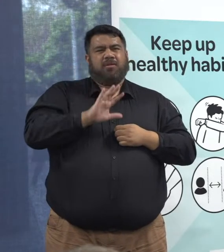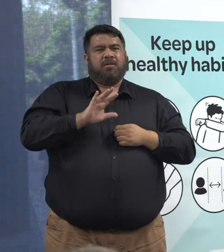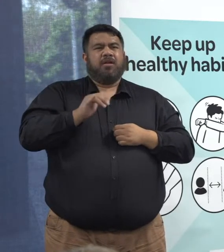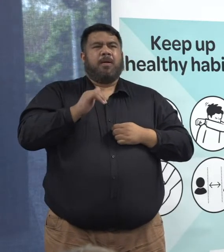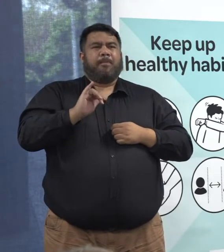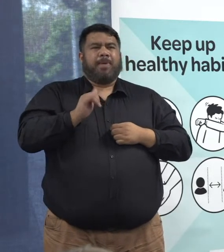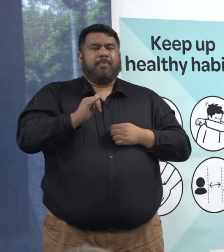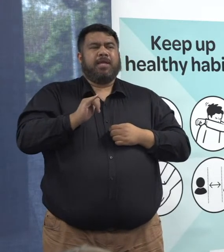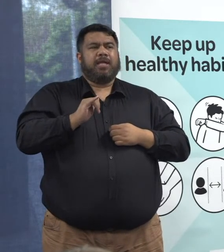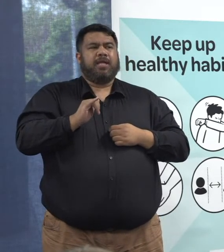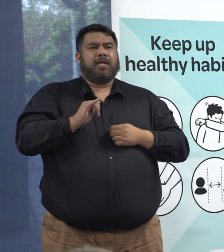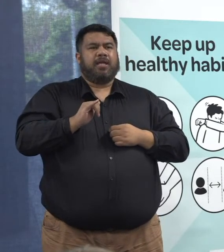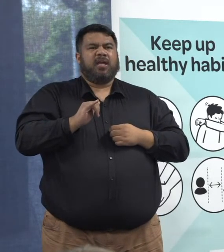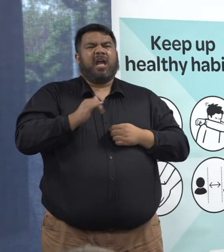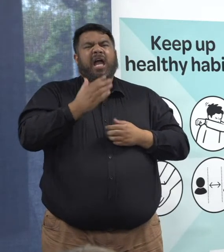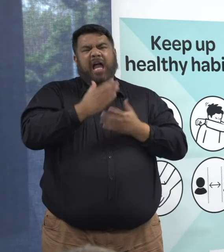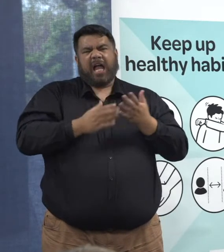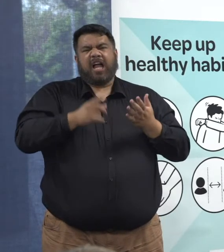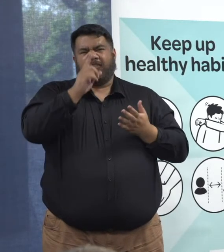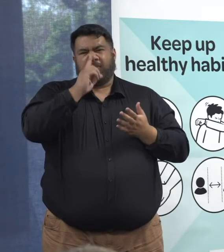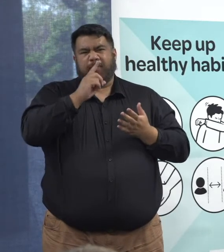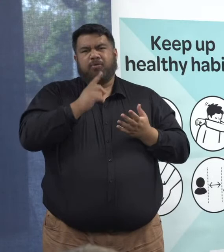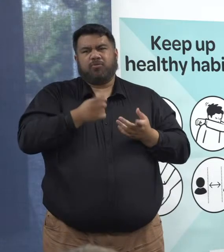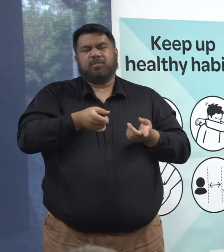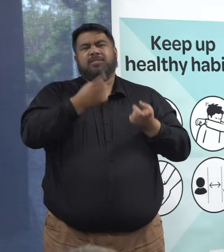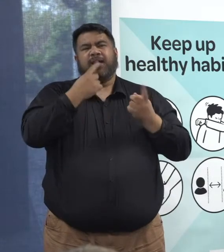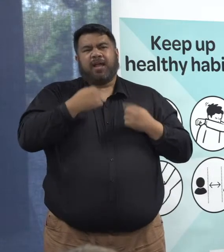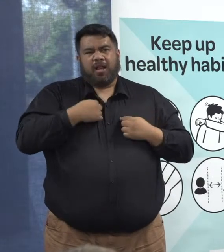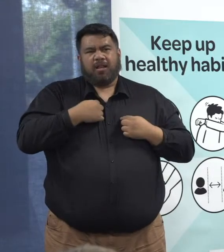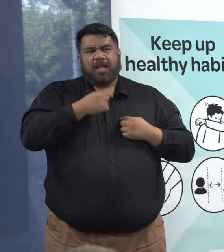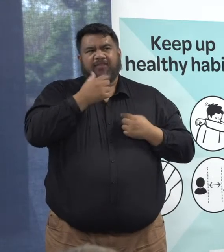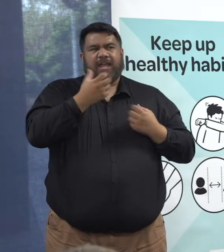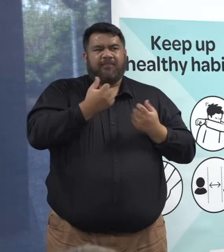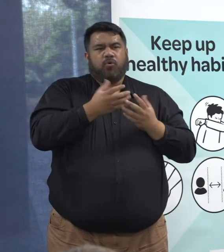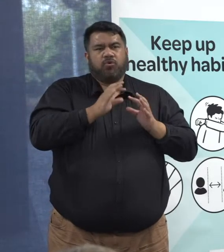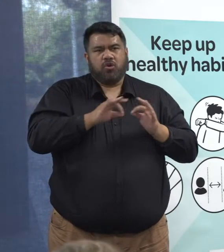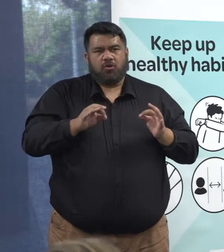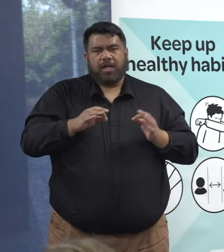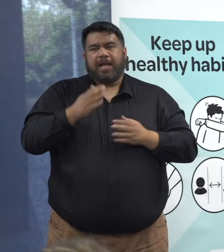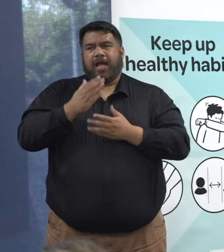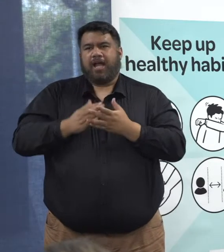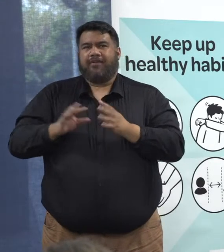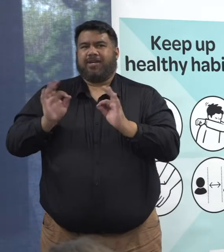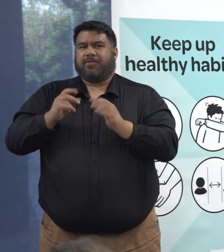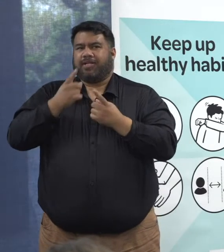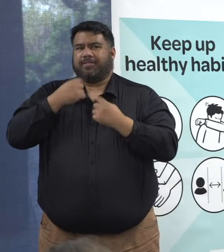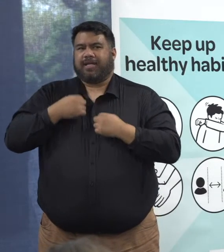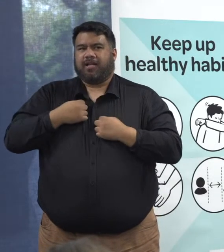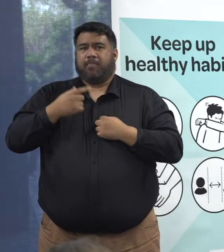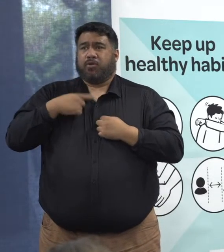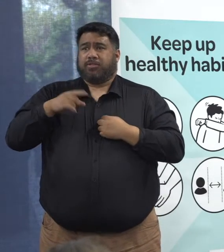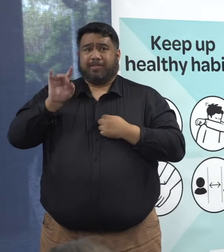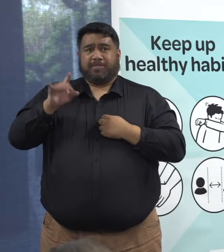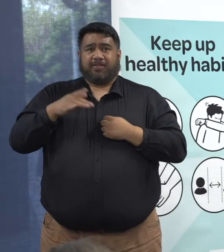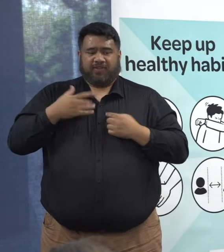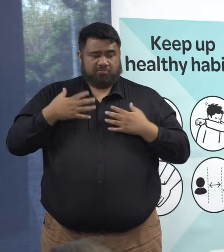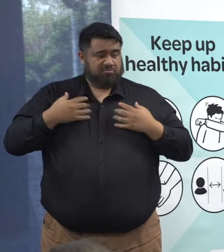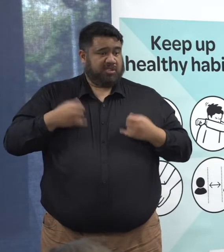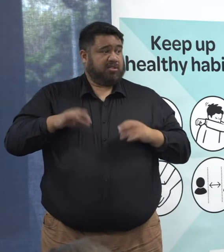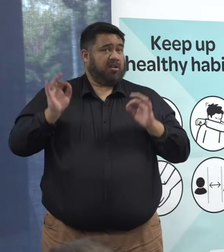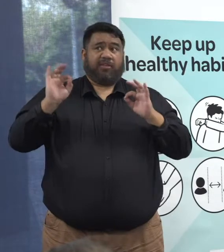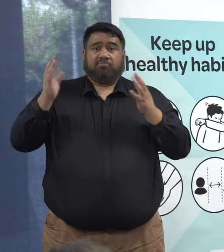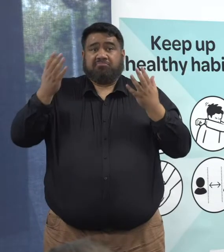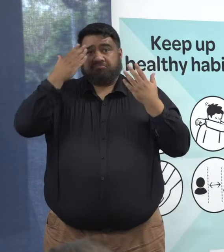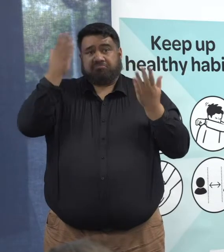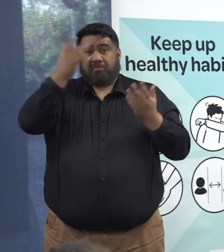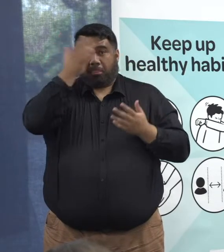many cases again out there that are not reported, although some of those it's because people are not symptomatic, so they're not testing. But for those people who